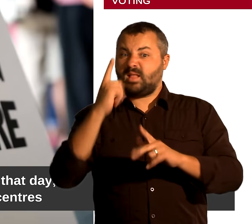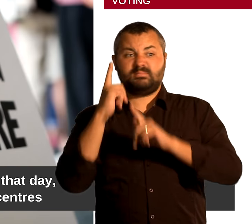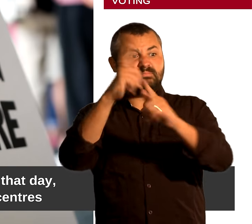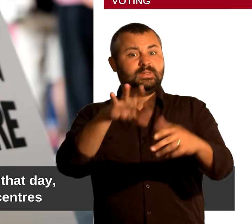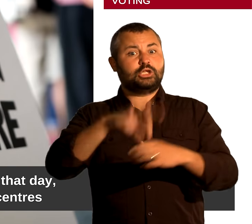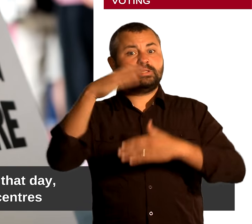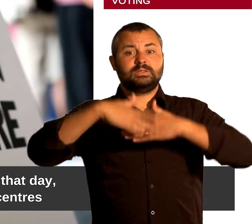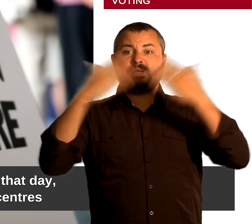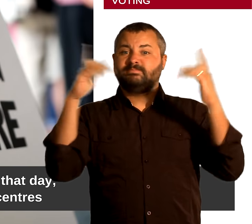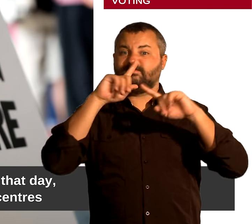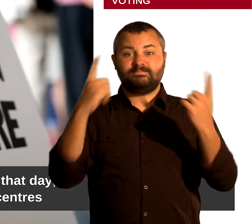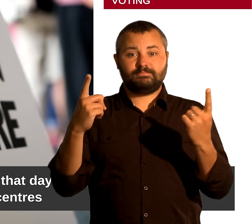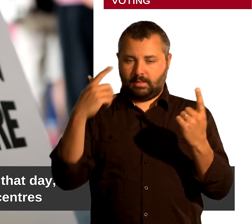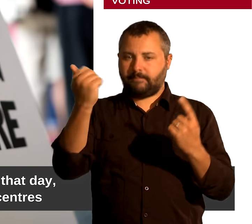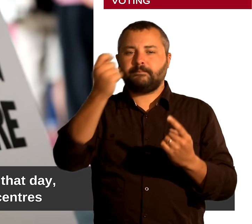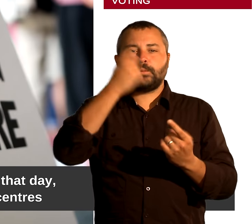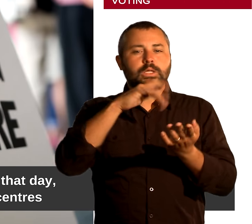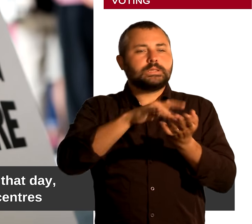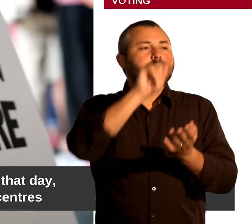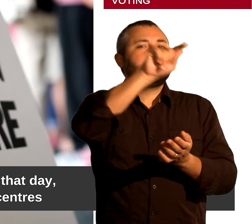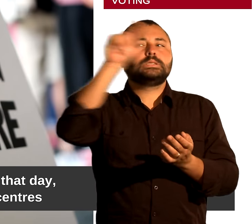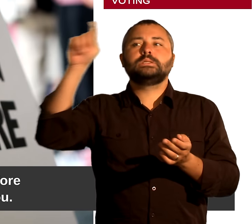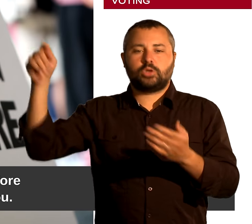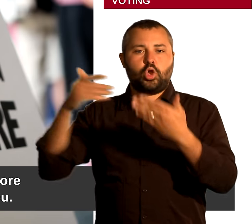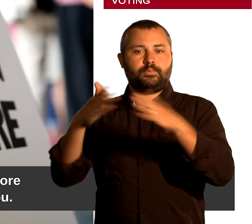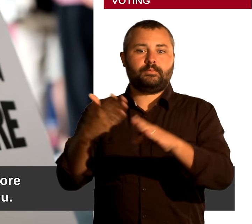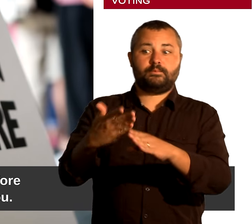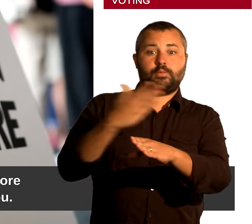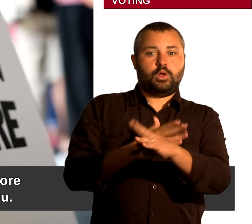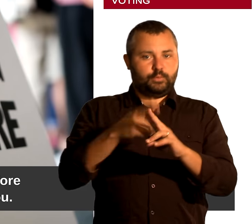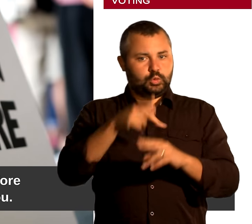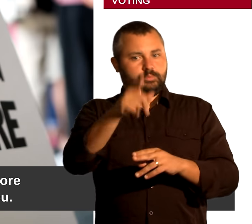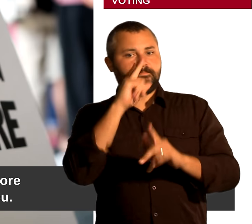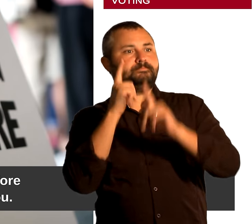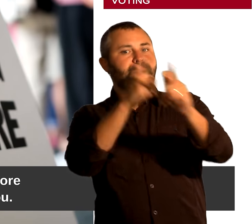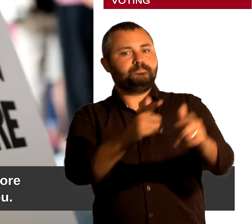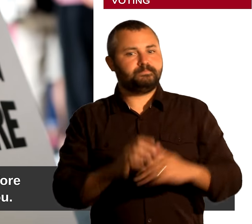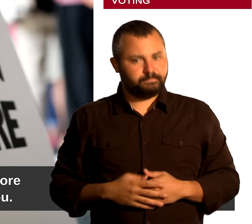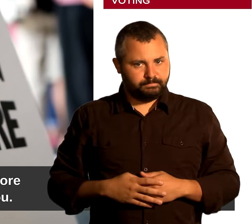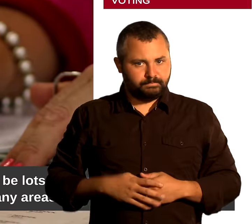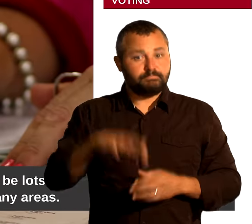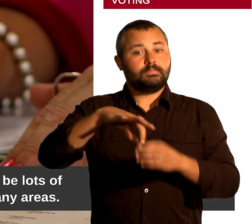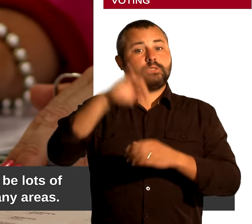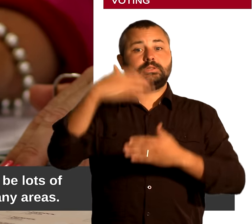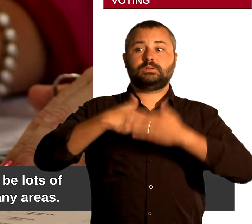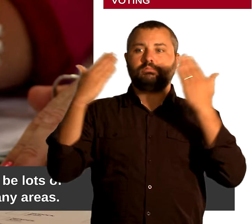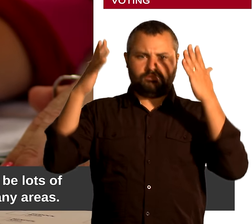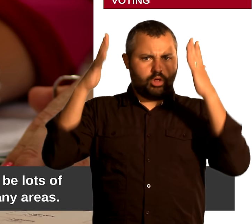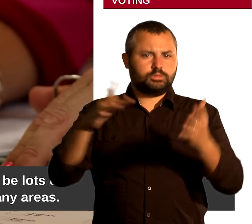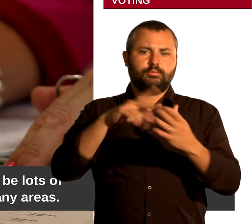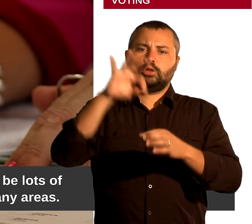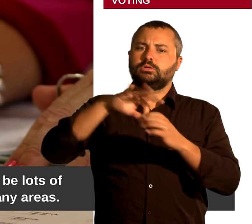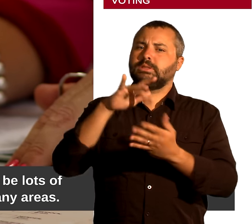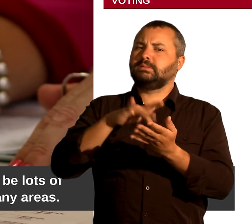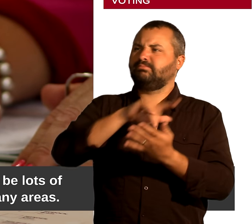If you can't go to vote on that day, there are a few voting centres. They will open before election day for you. On election